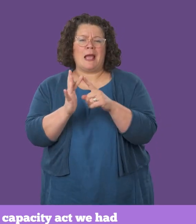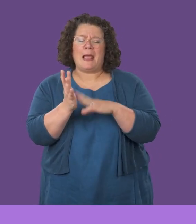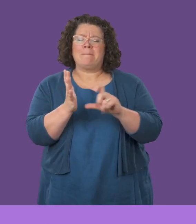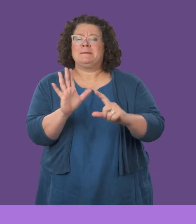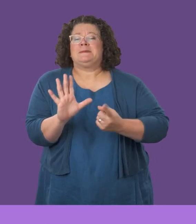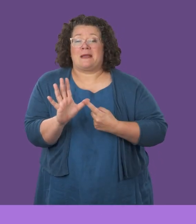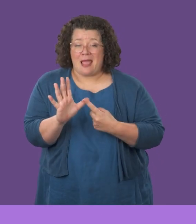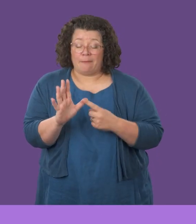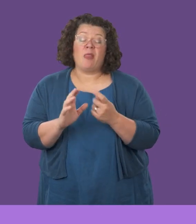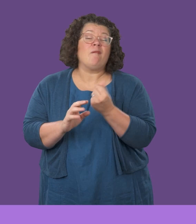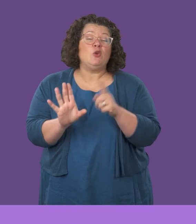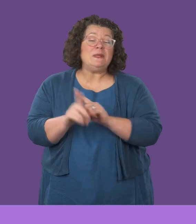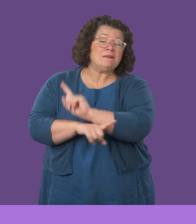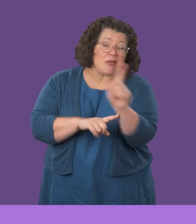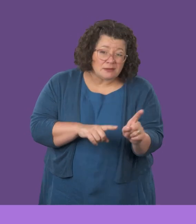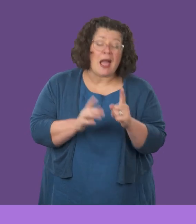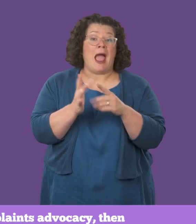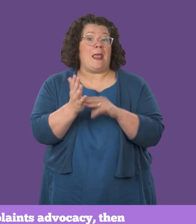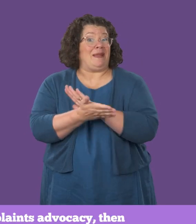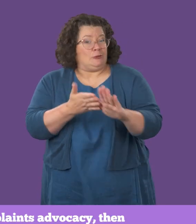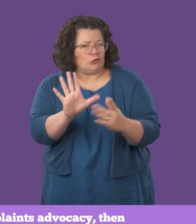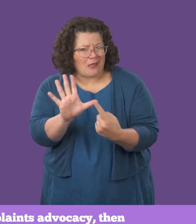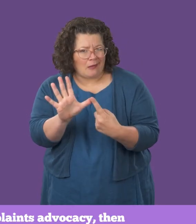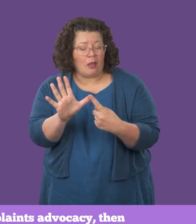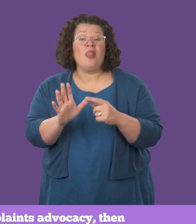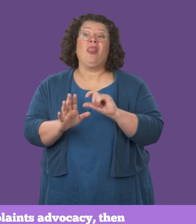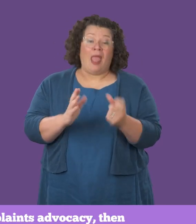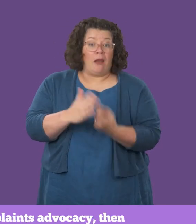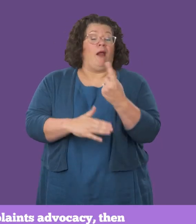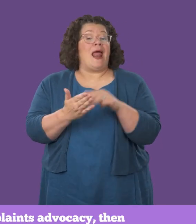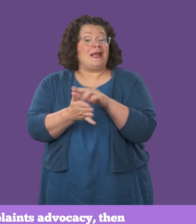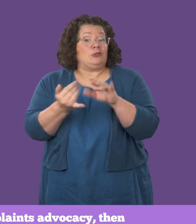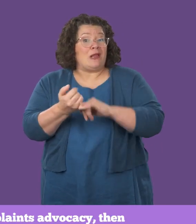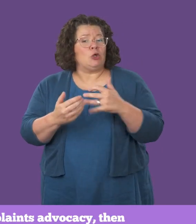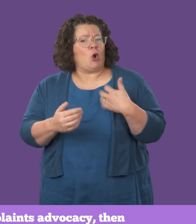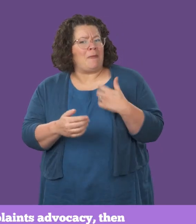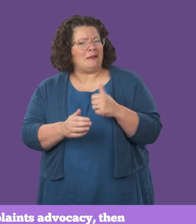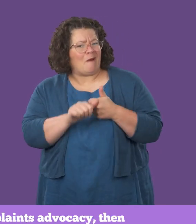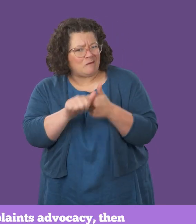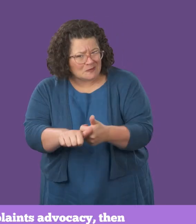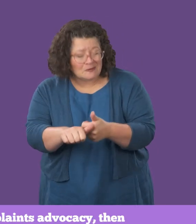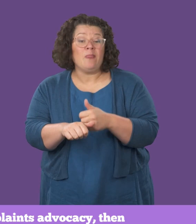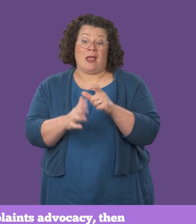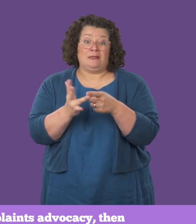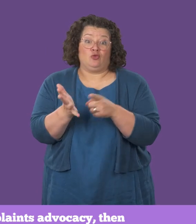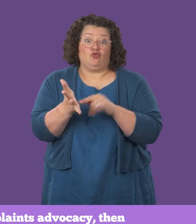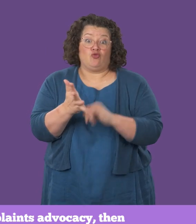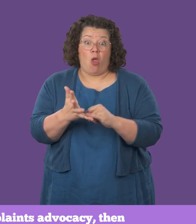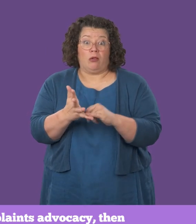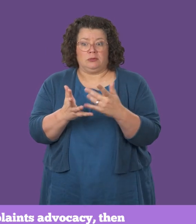IMCA. A couple of years later, we had IMHA. Then we had NHS complaints advocacy.